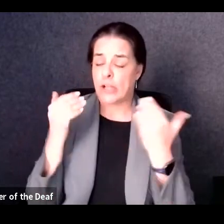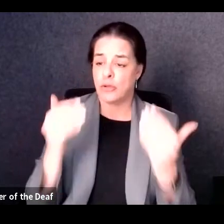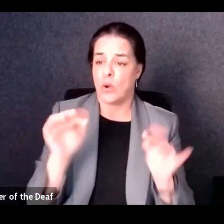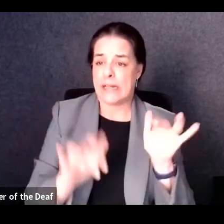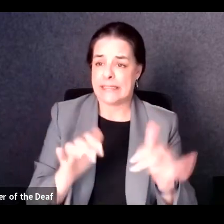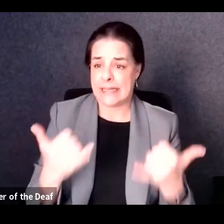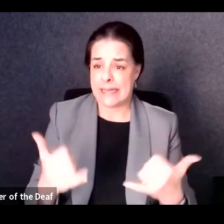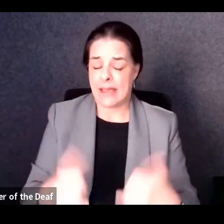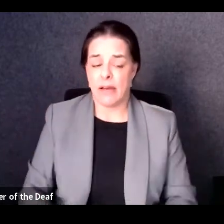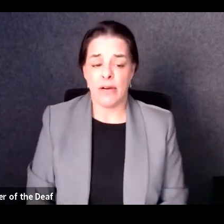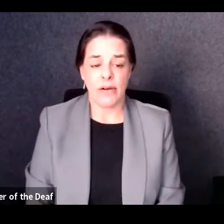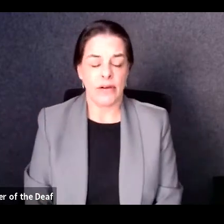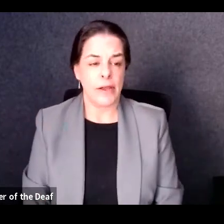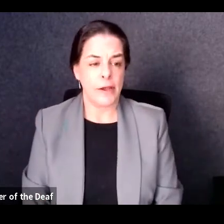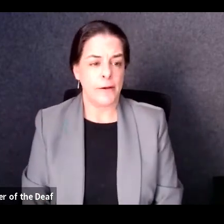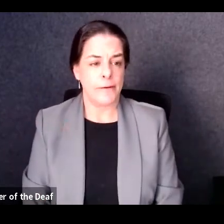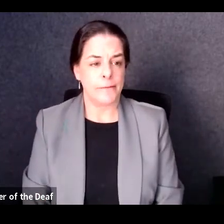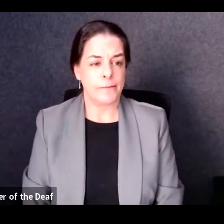submit them now.